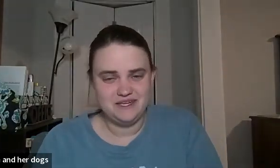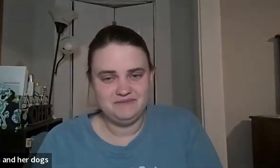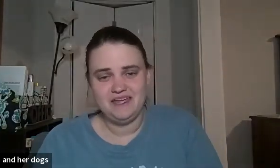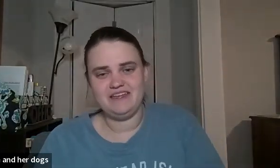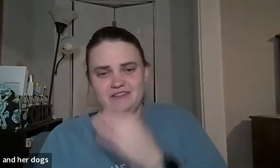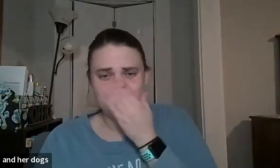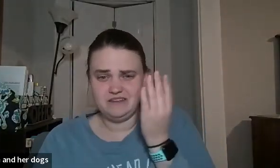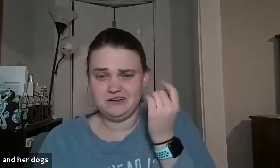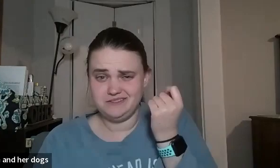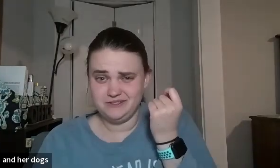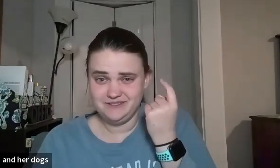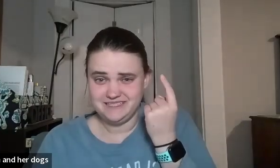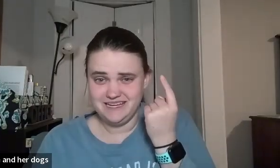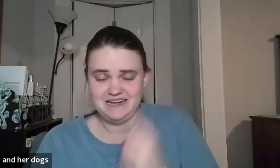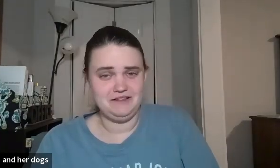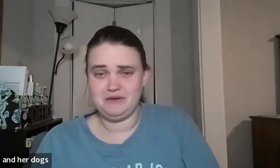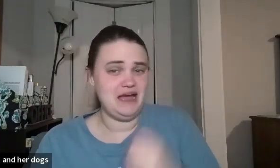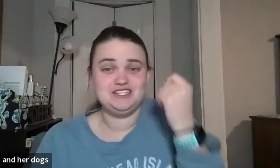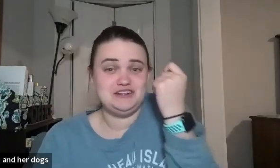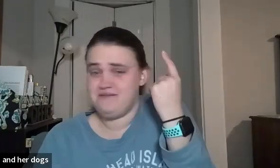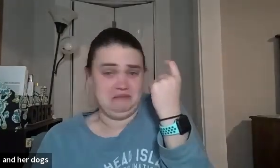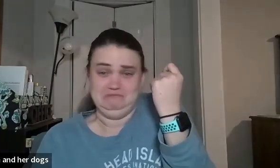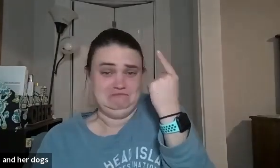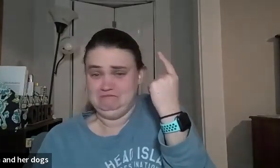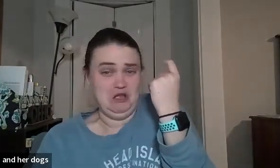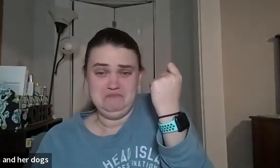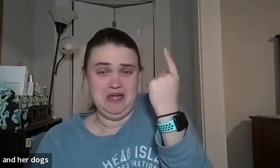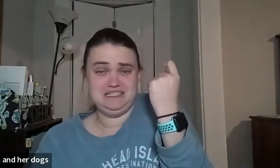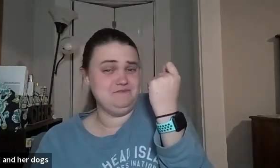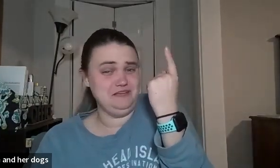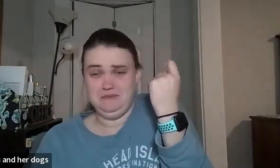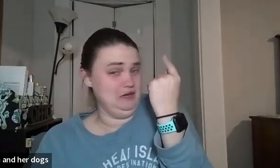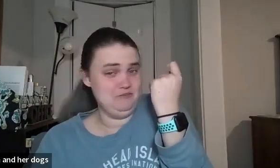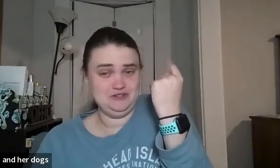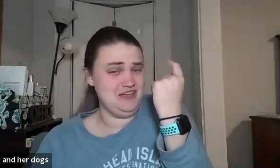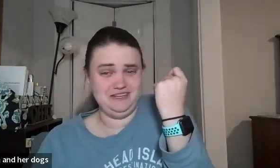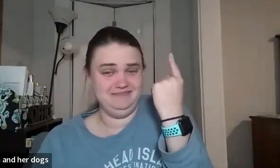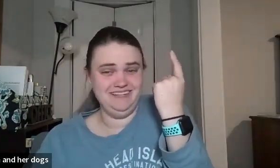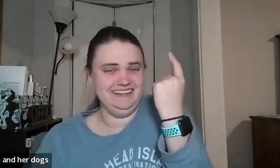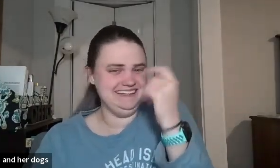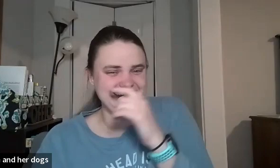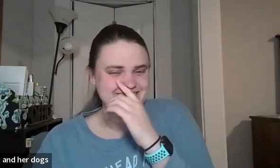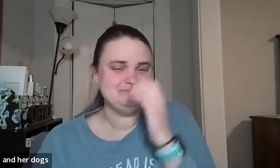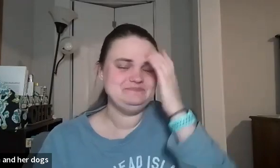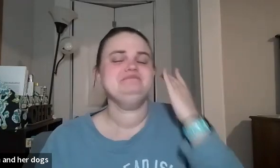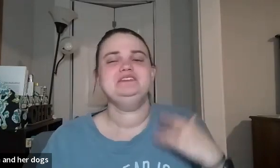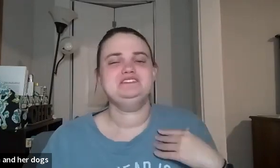me, and they look at me and they go, do you understand? And I look at them, I just start laughing. I'm like, nope. I just keep flicking. I'm like, nope, there's nothing.